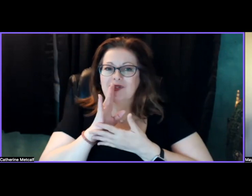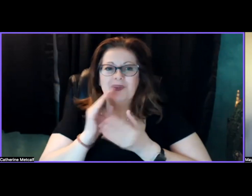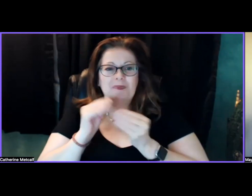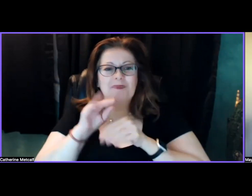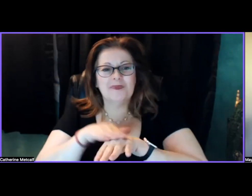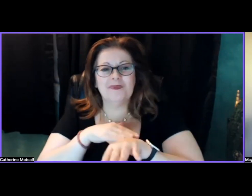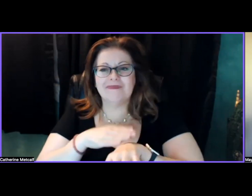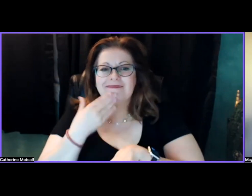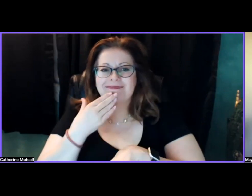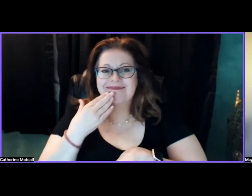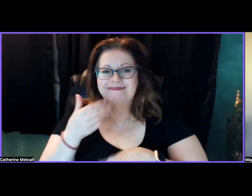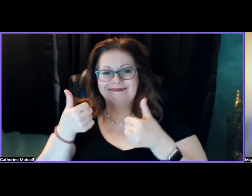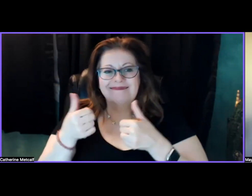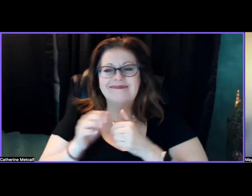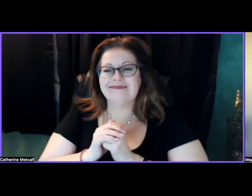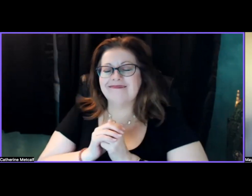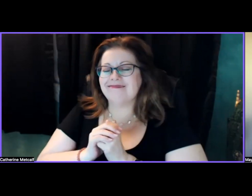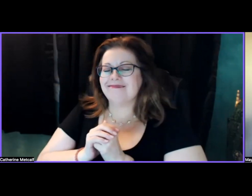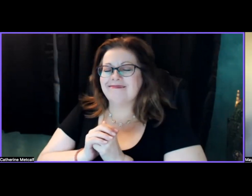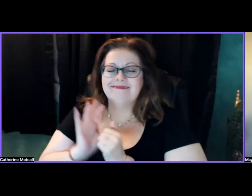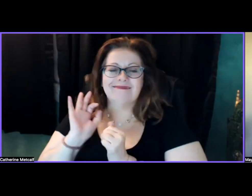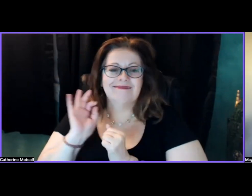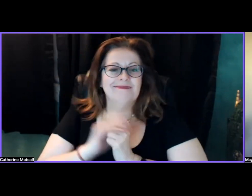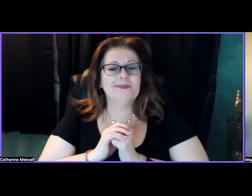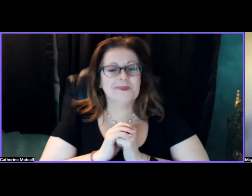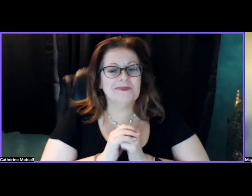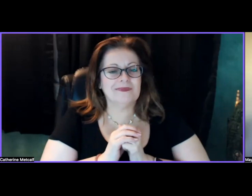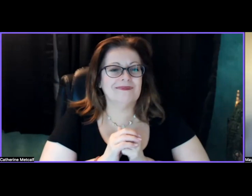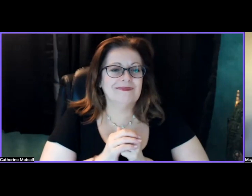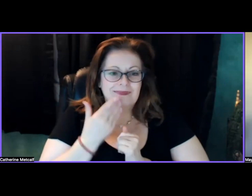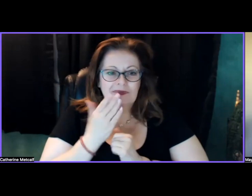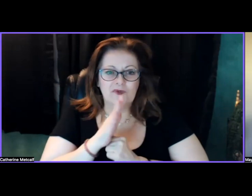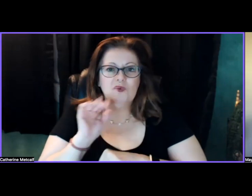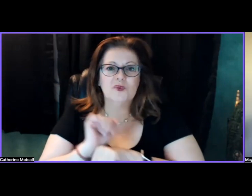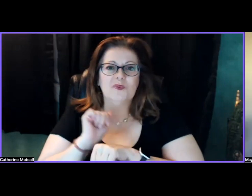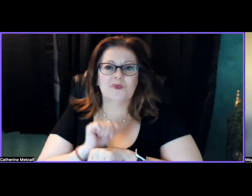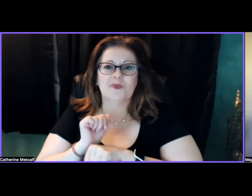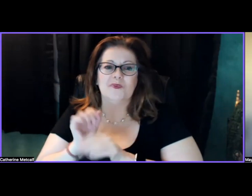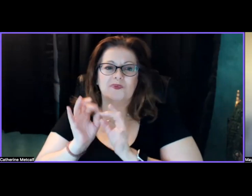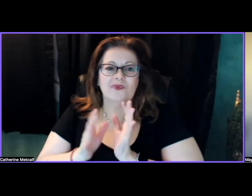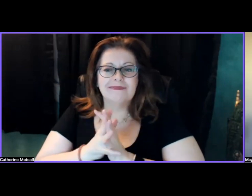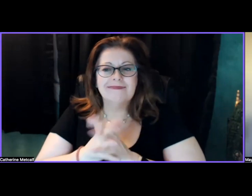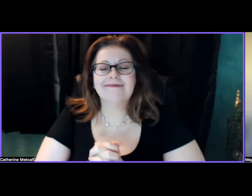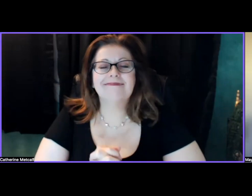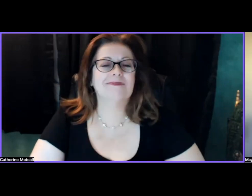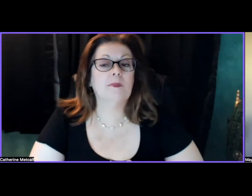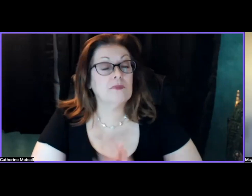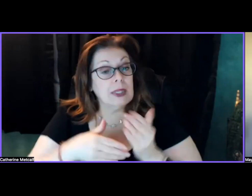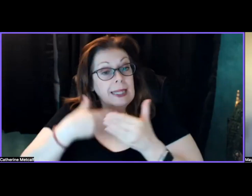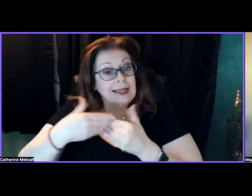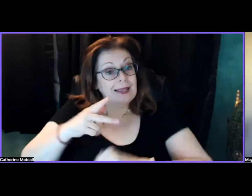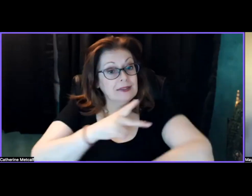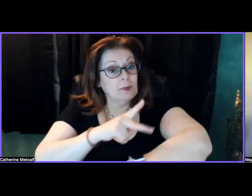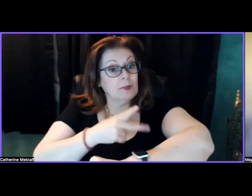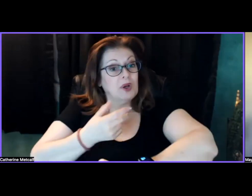slower. I know that I can go fast when I read, but thank you for your work. This next poem is called At